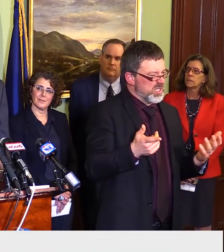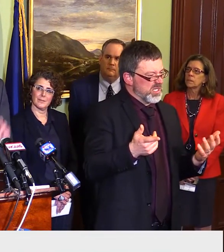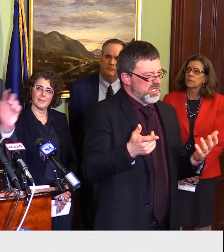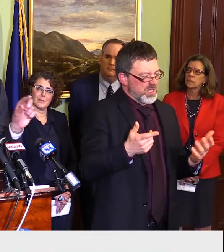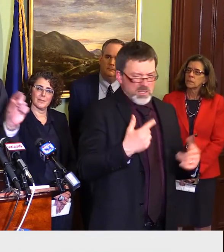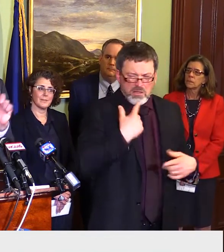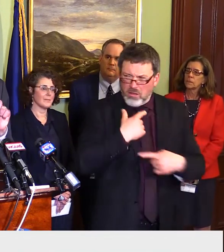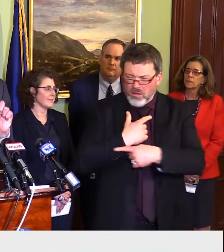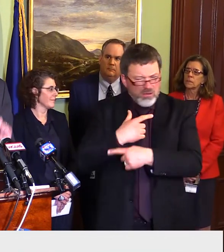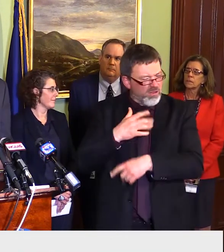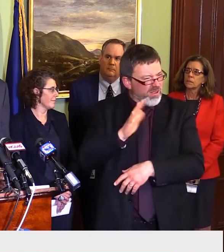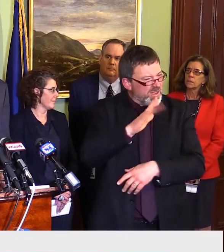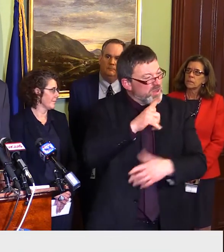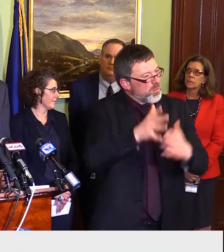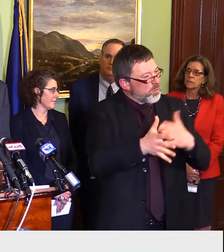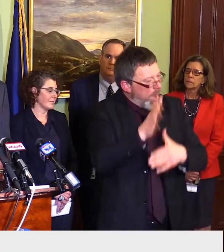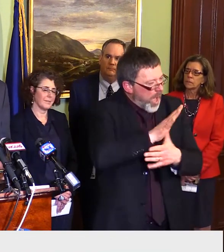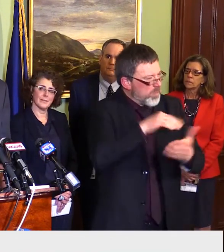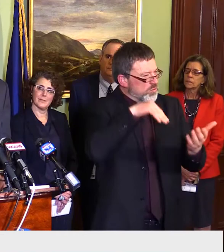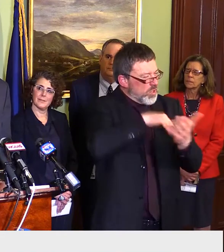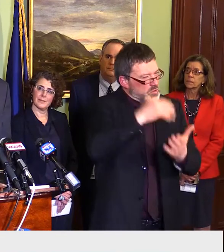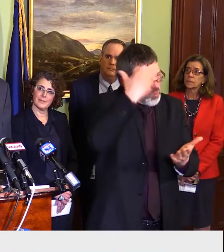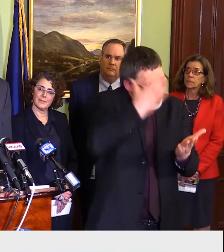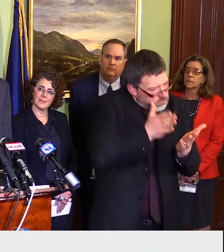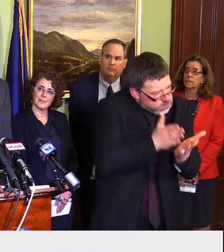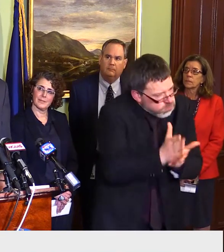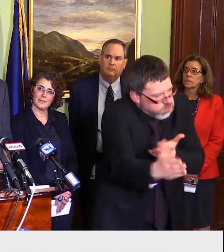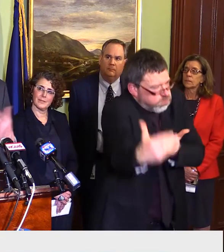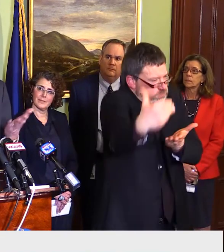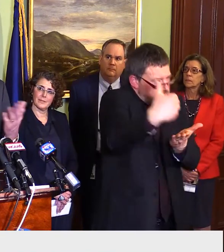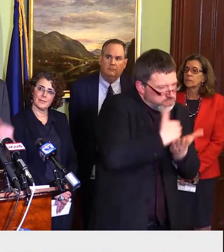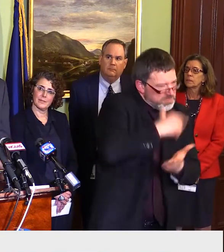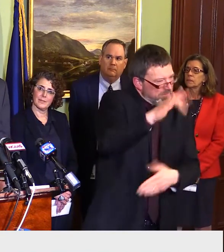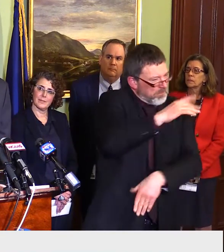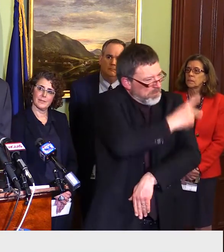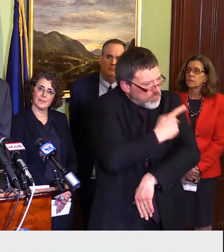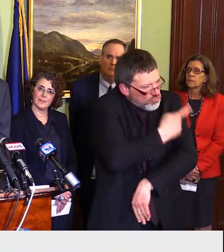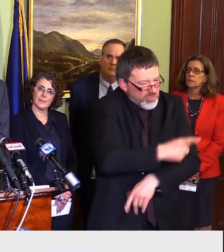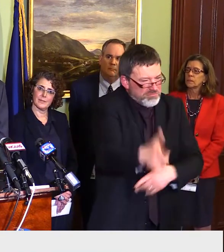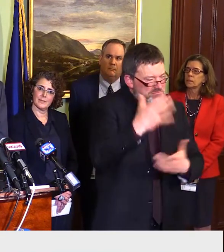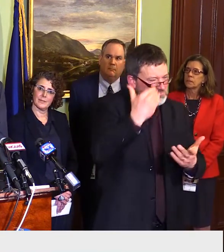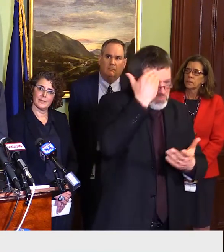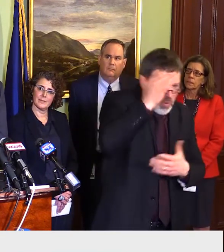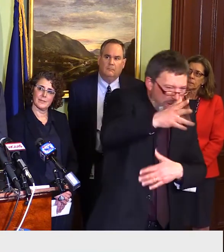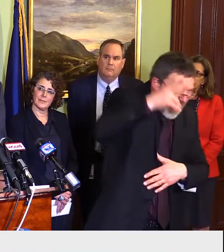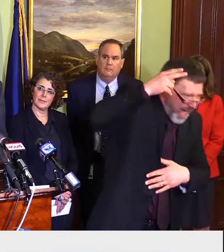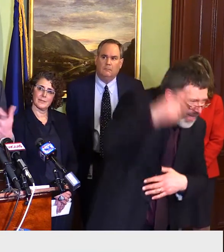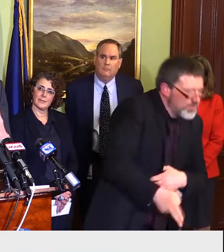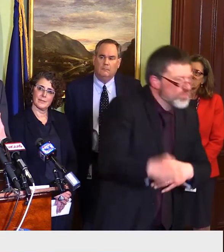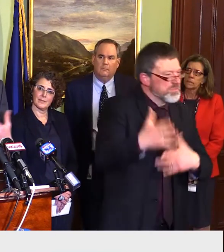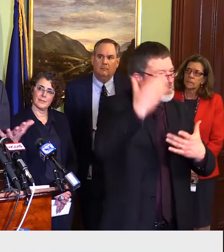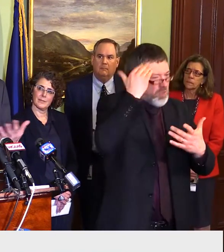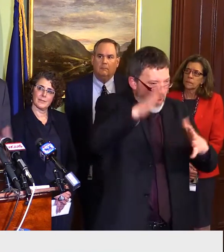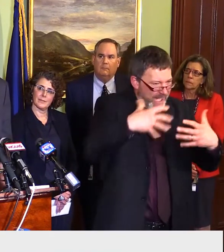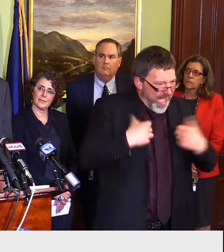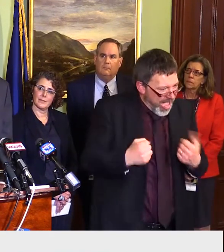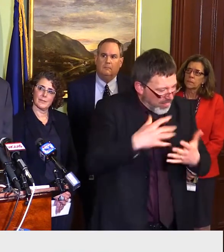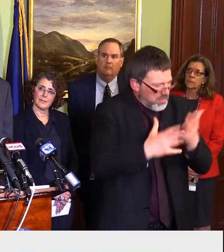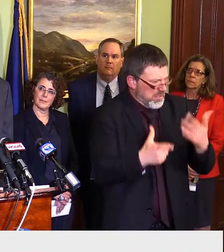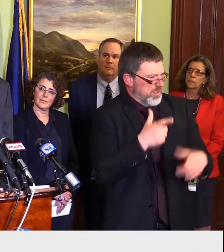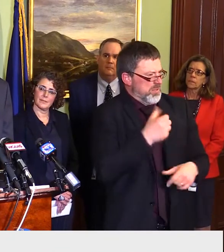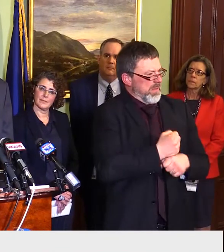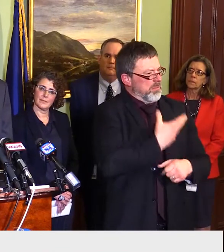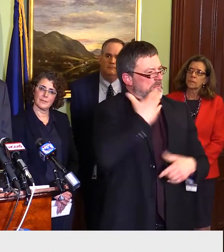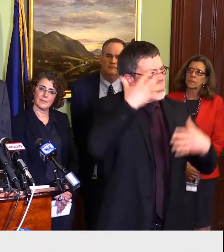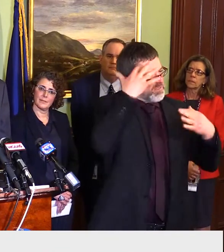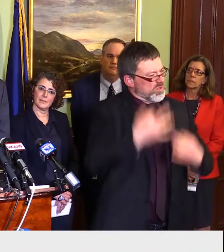their risk factor history for this virus provides tremendous objectivity, and we rely on their clinical judgment in